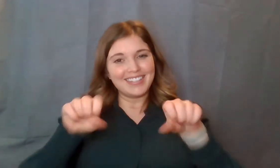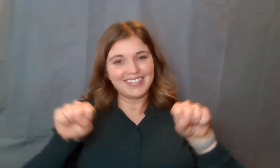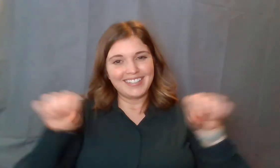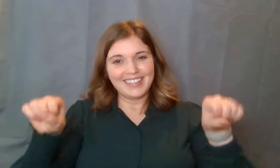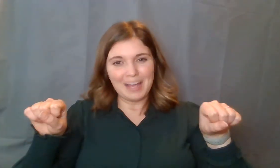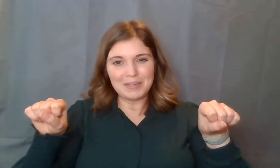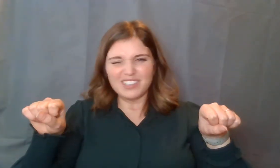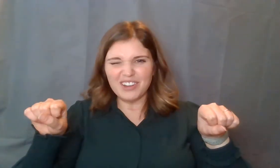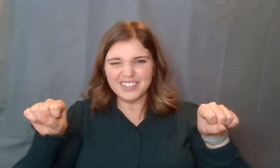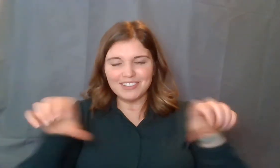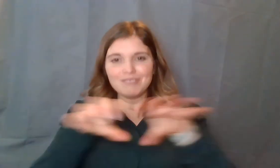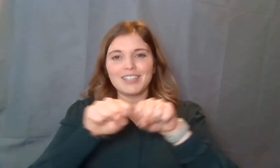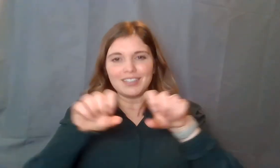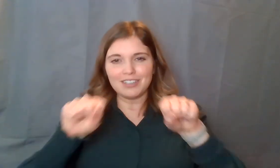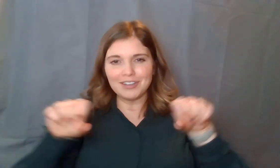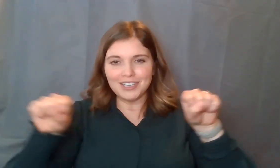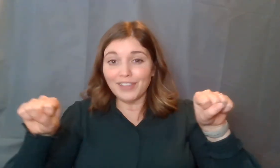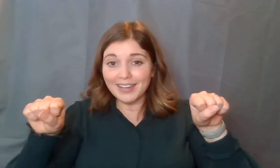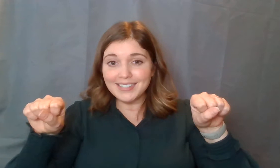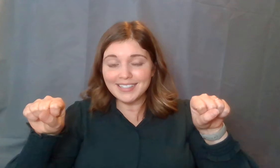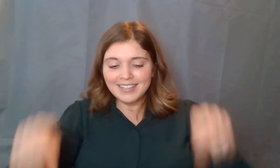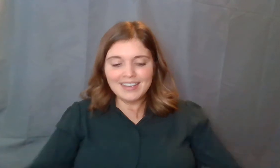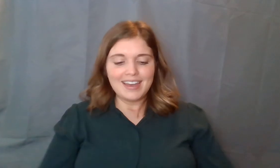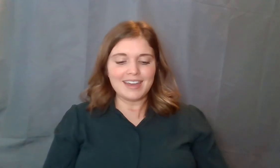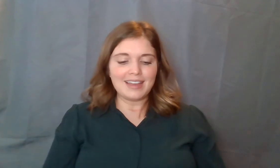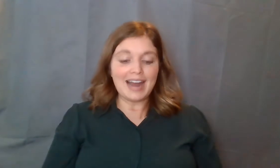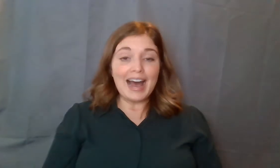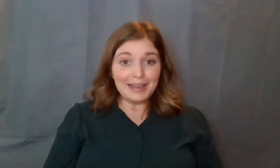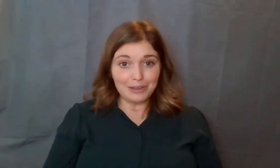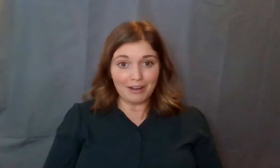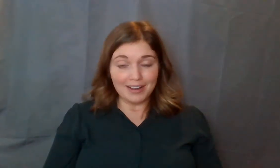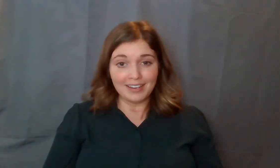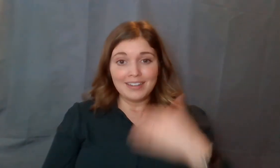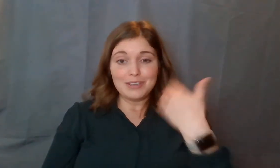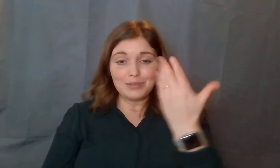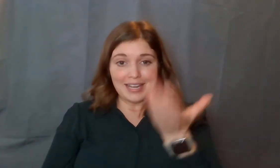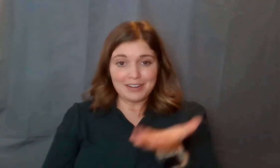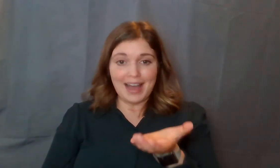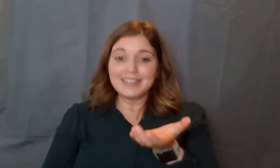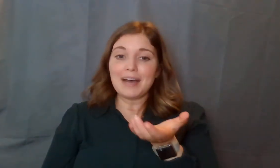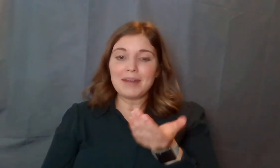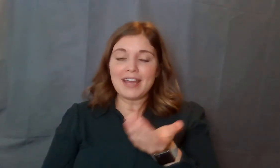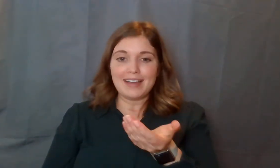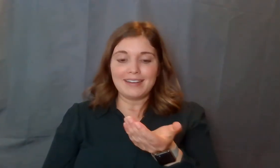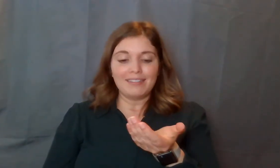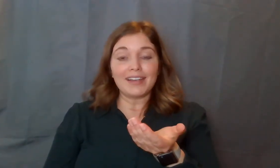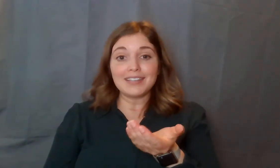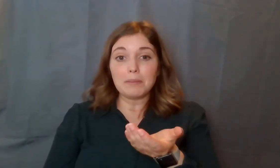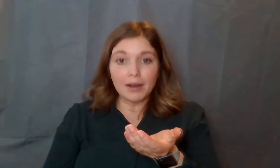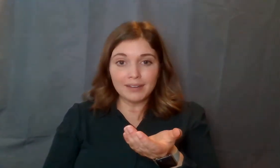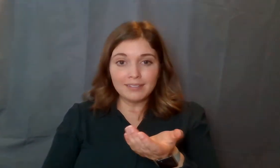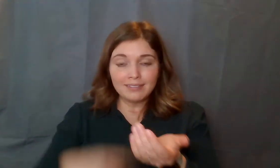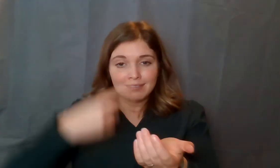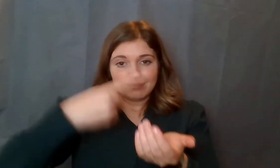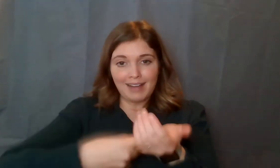this, that means sausage, like the sausage links. And then hot dog, you take your non-dominant hand like it's a bun.